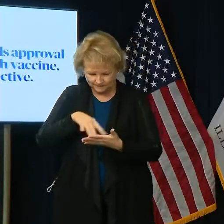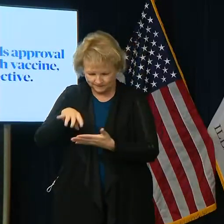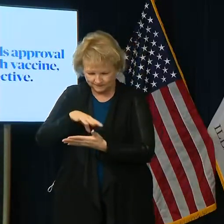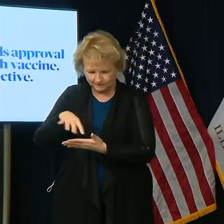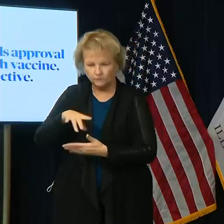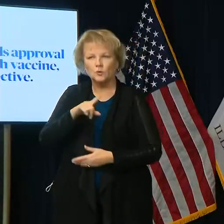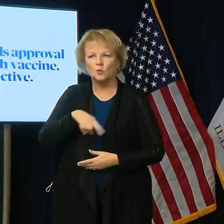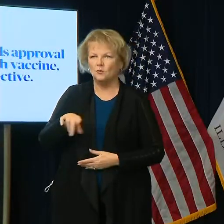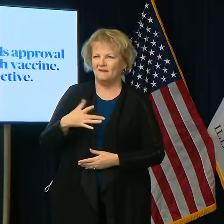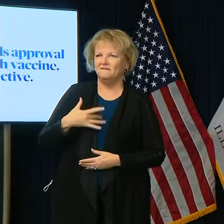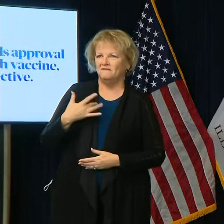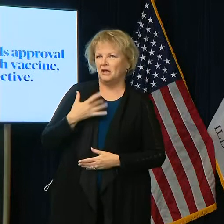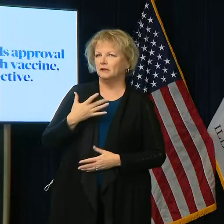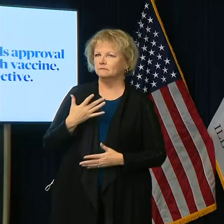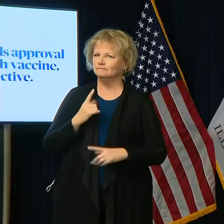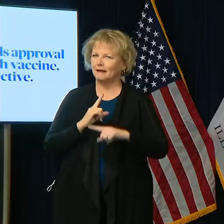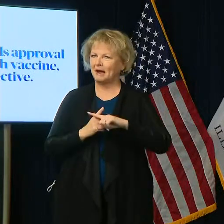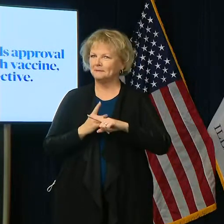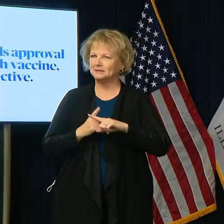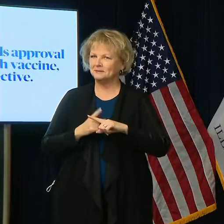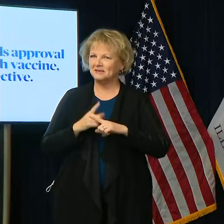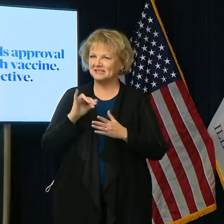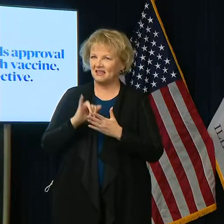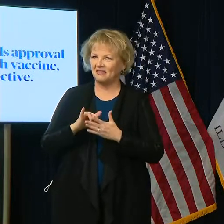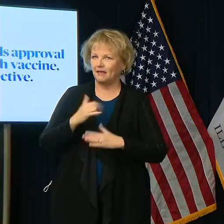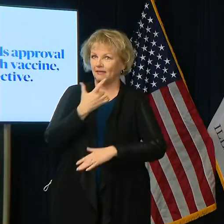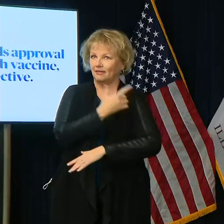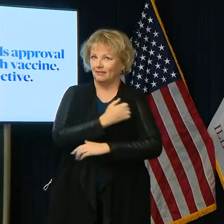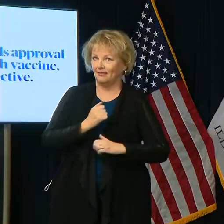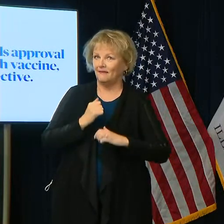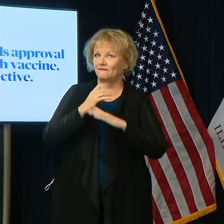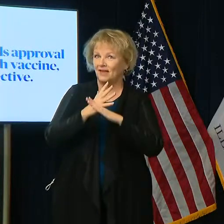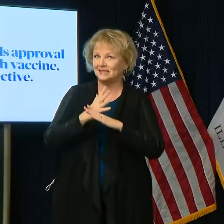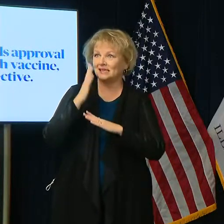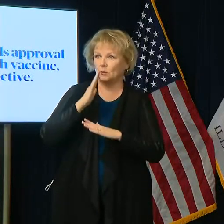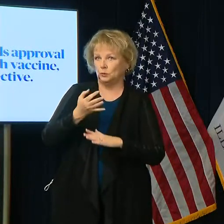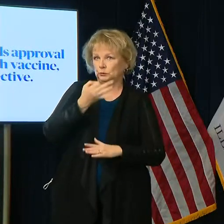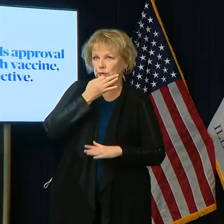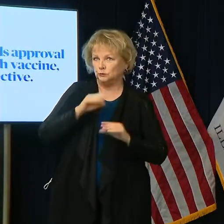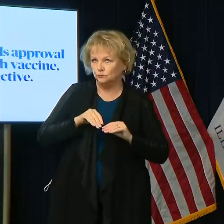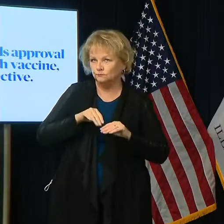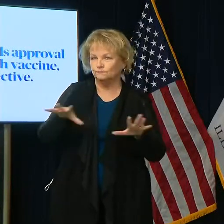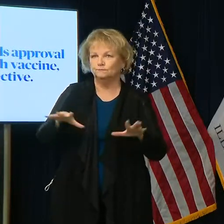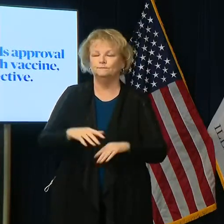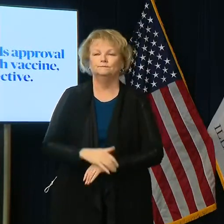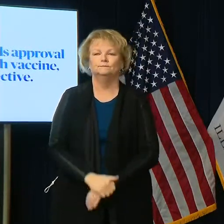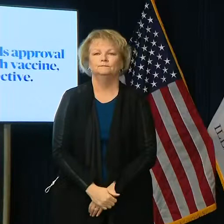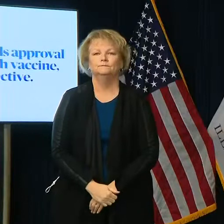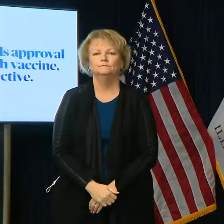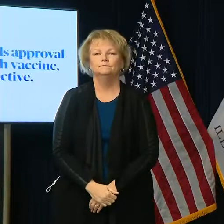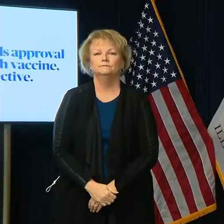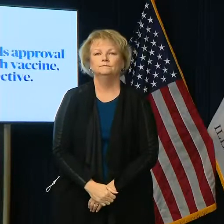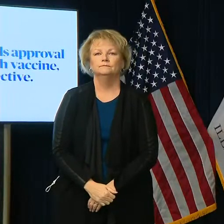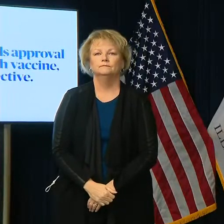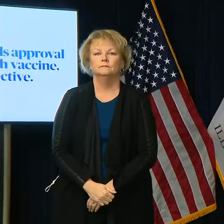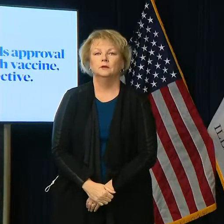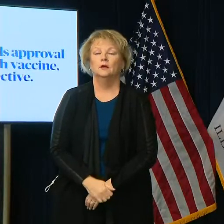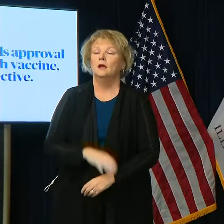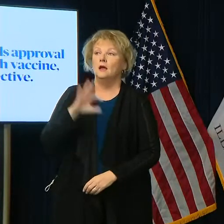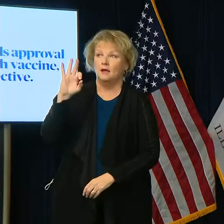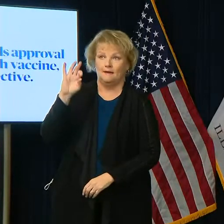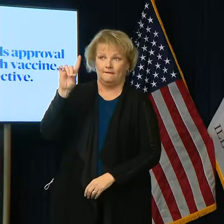the team is optimistic that this vaccine can safely move forward. Once the